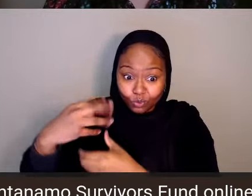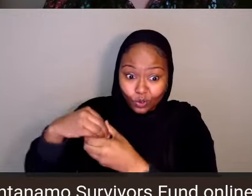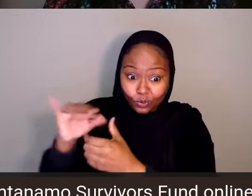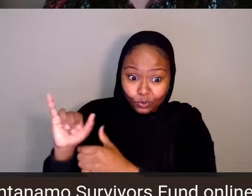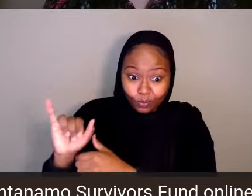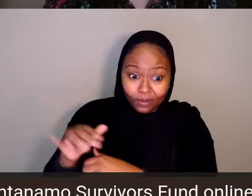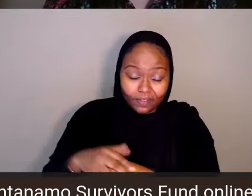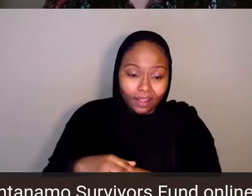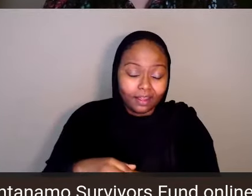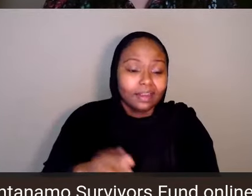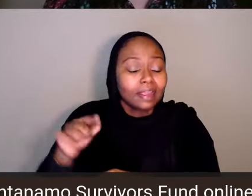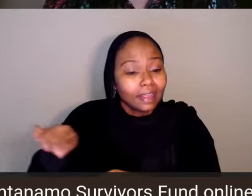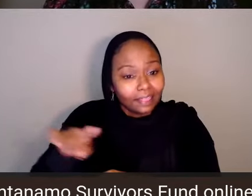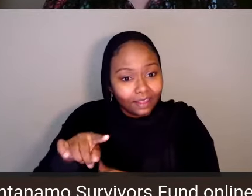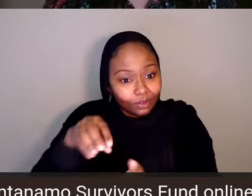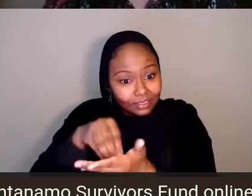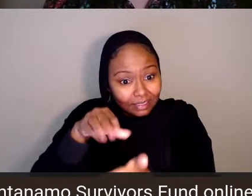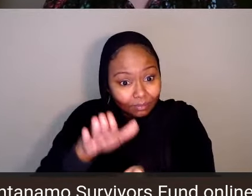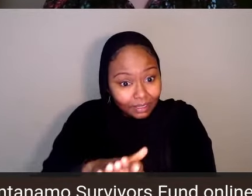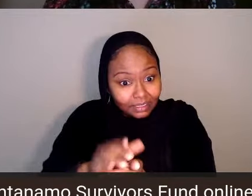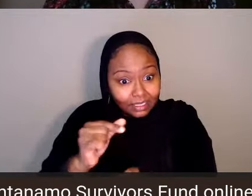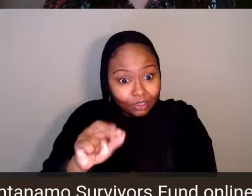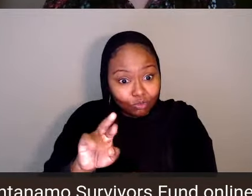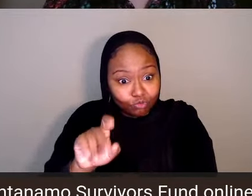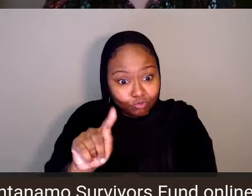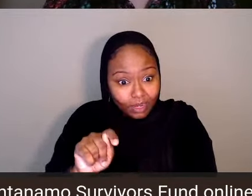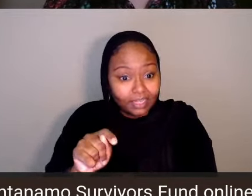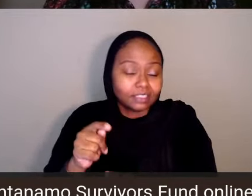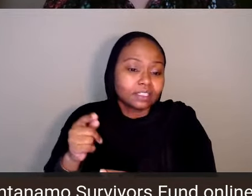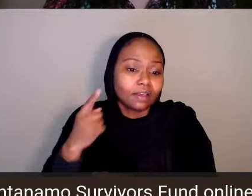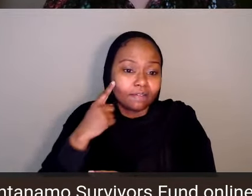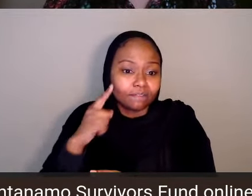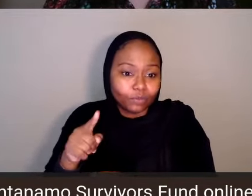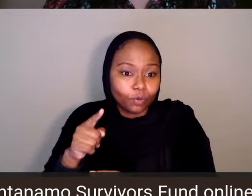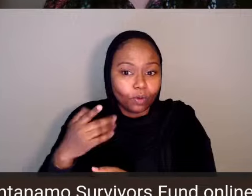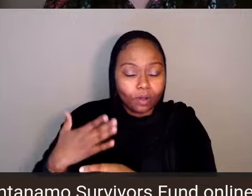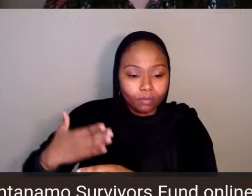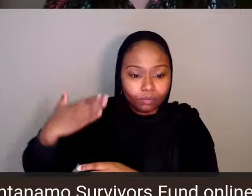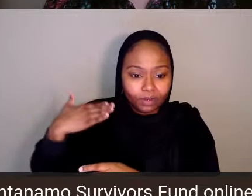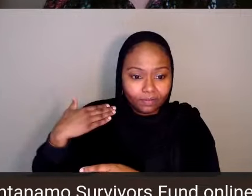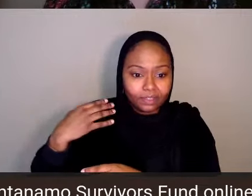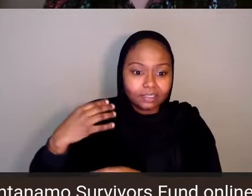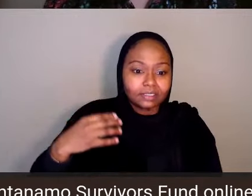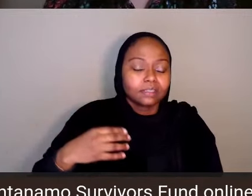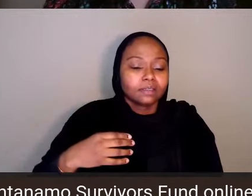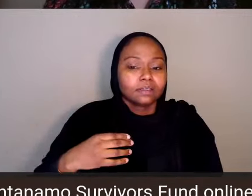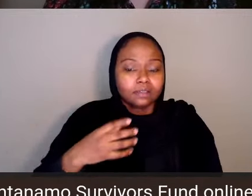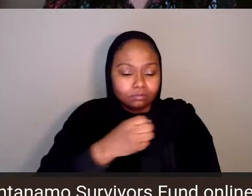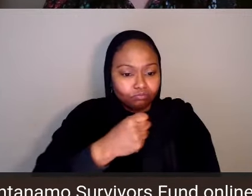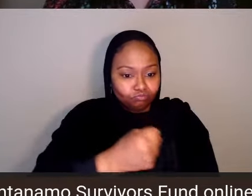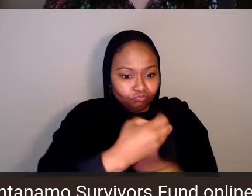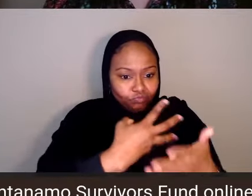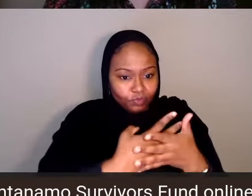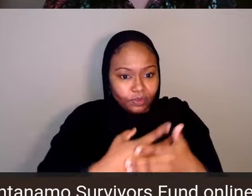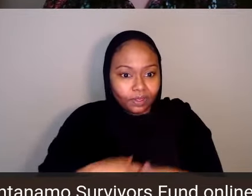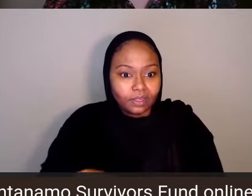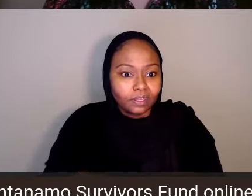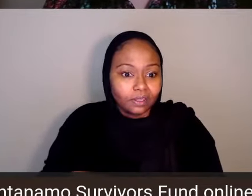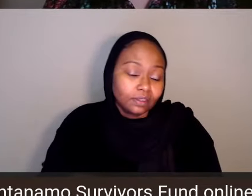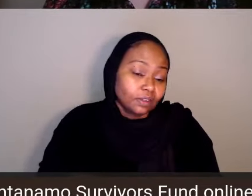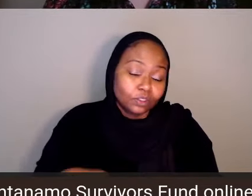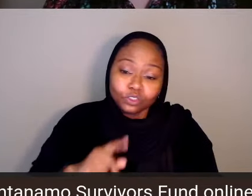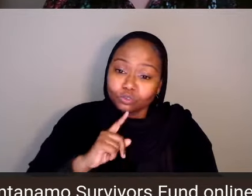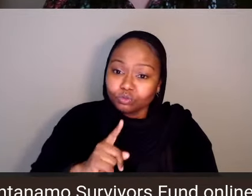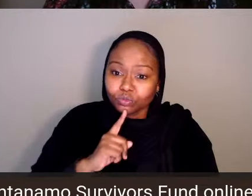they are submitting grants to former former detainees, Guantanamo survivors, to really help step in where the